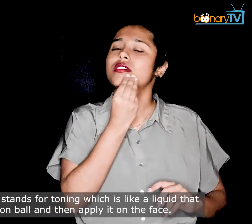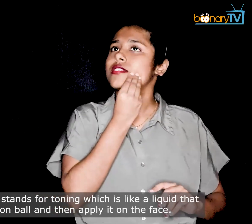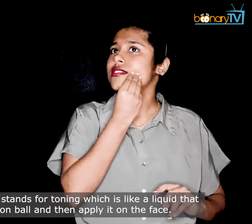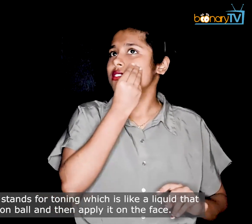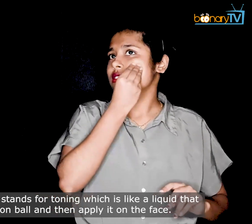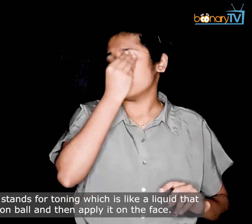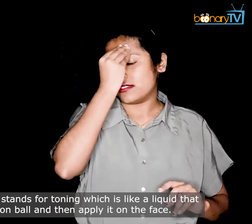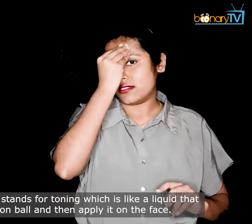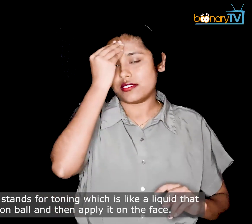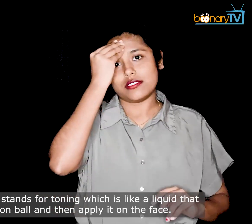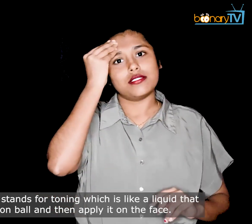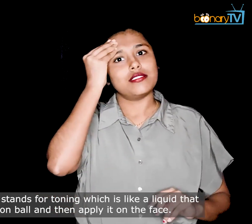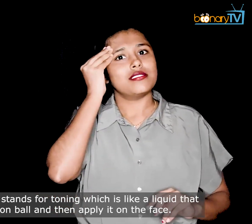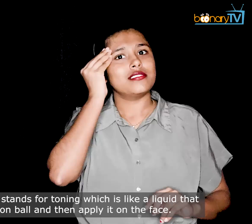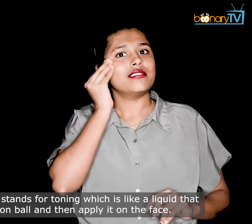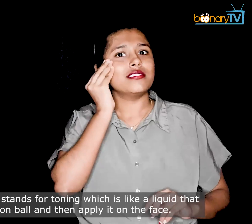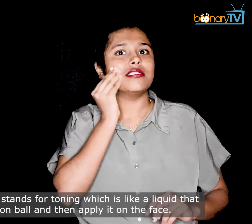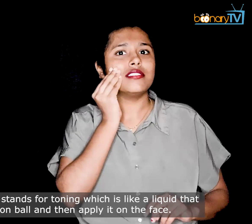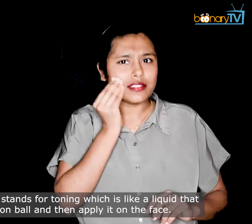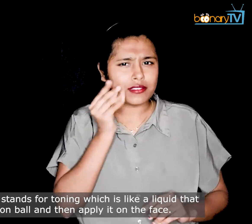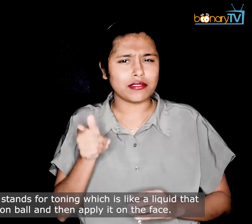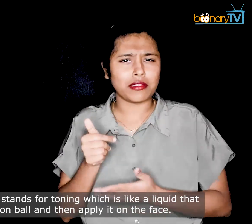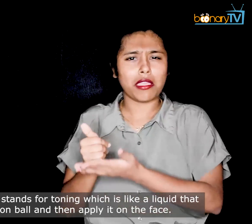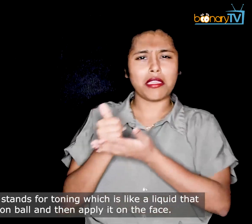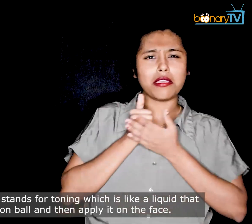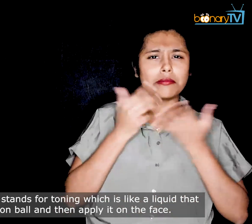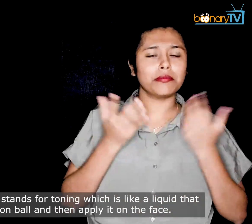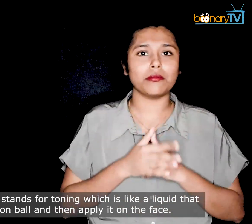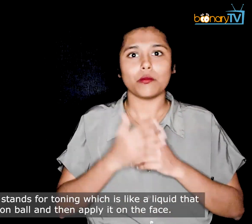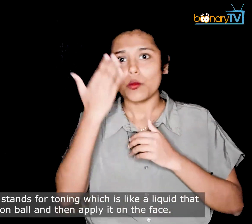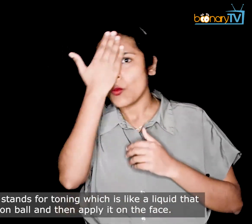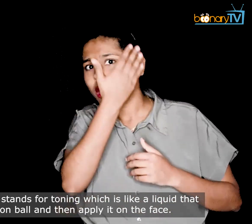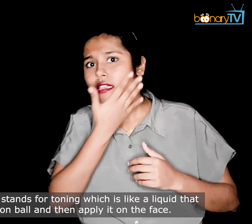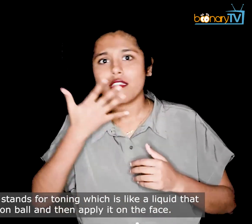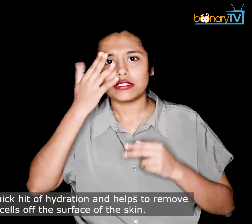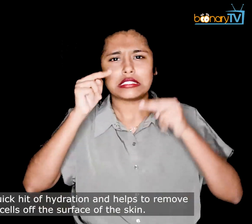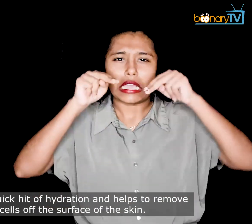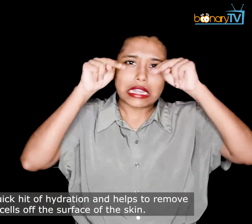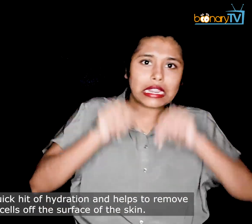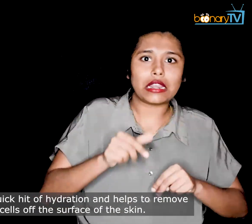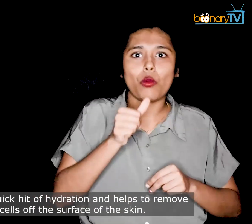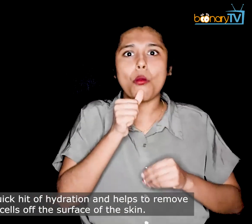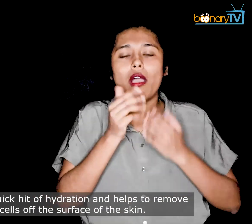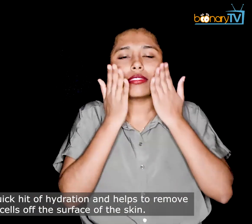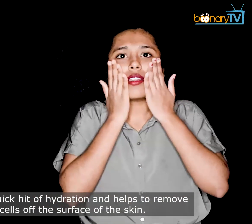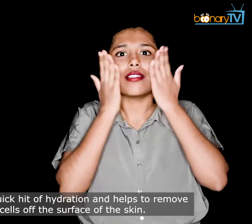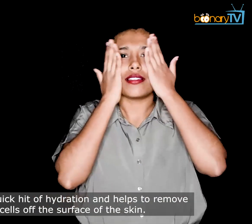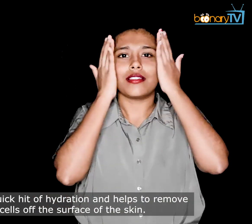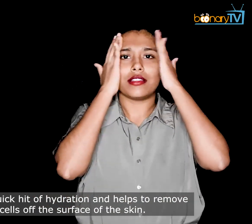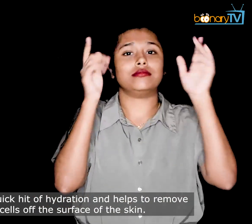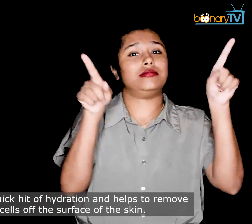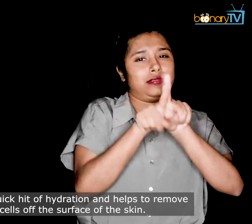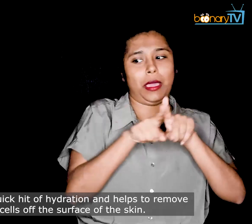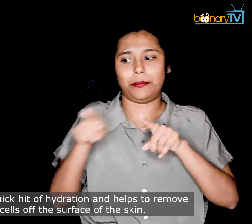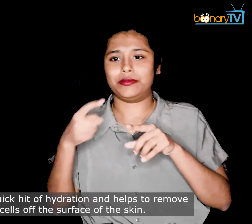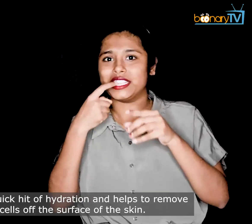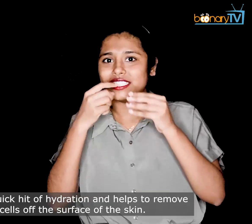put on a cotton ball and then apply it on the face. It gives the skin a quick hit of